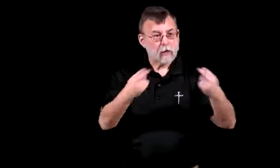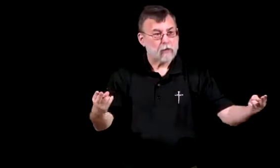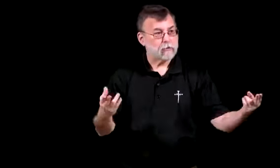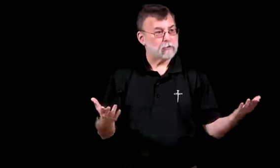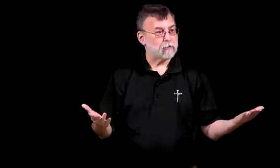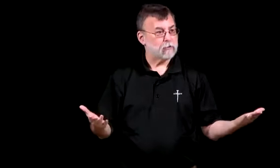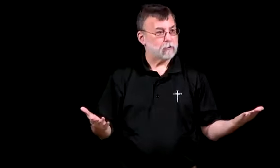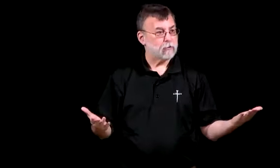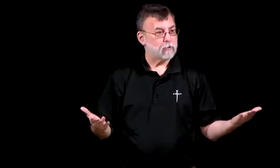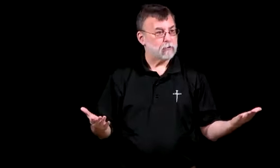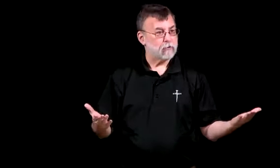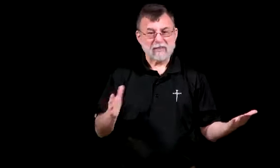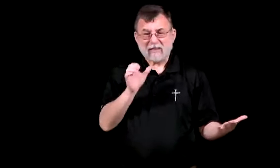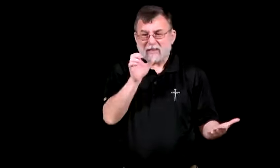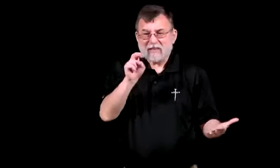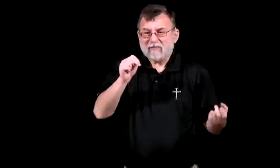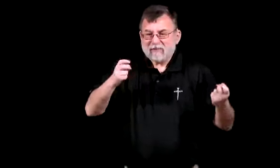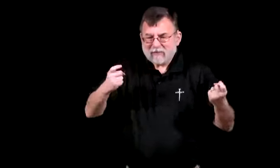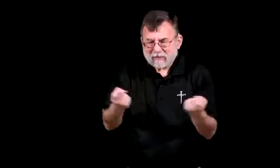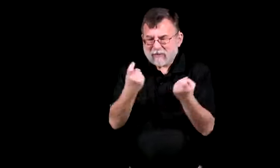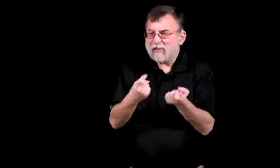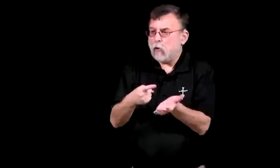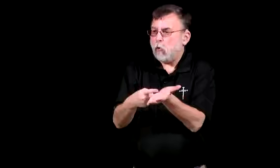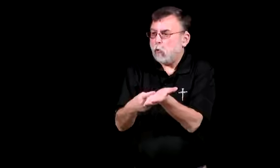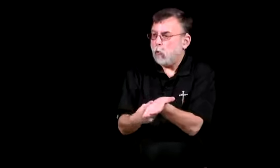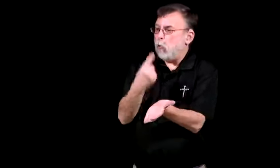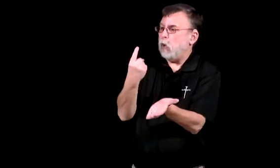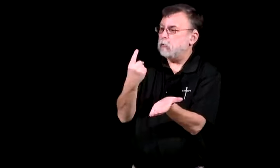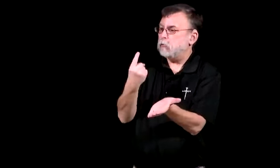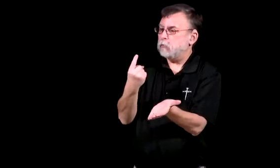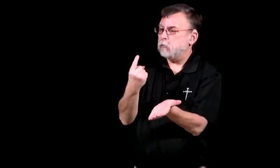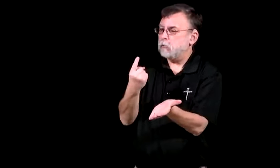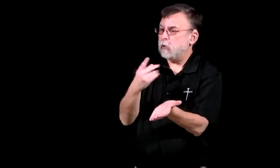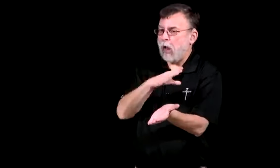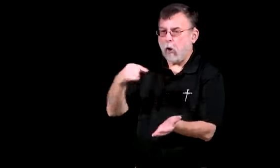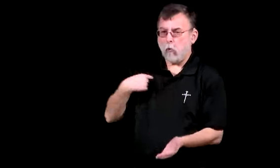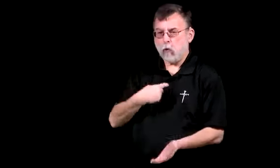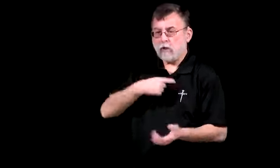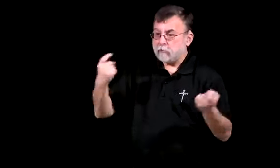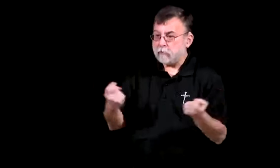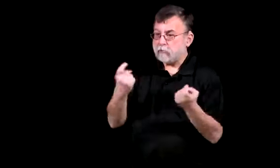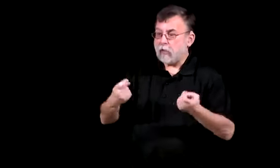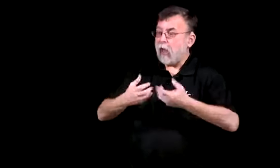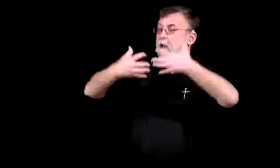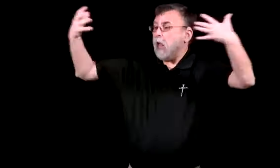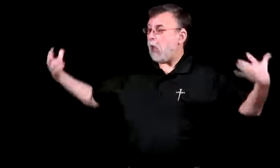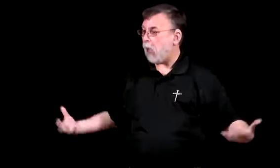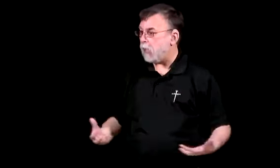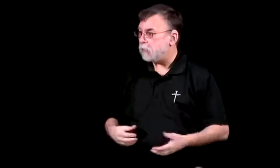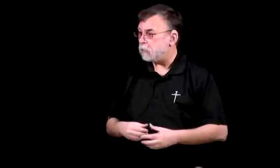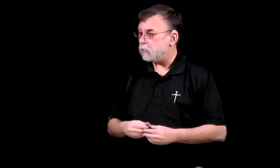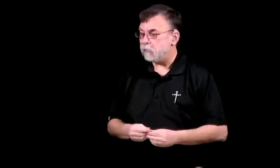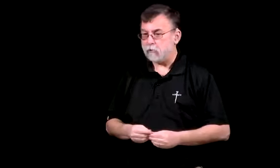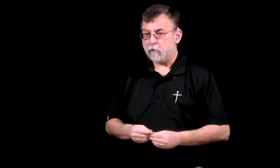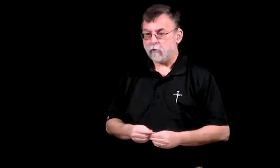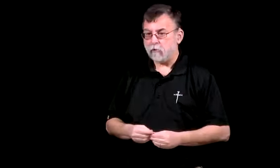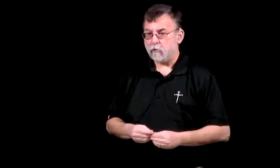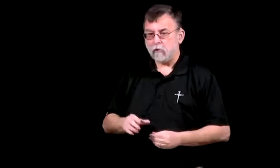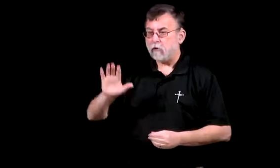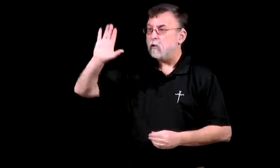He was a fully innocent person who hadn't even sinned once in his life. And we sin a lot.